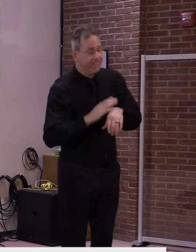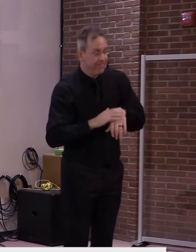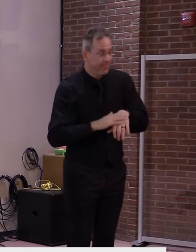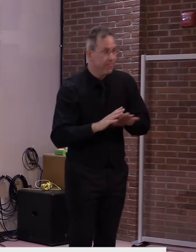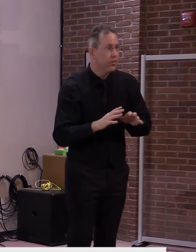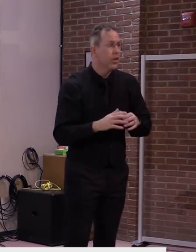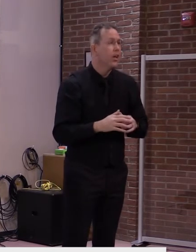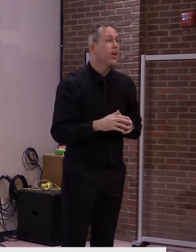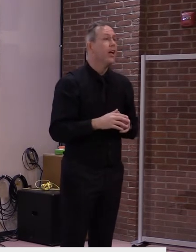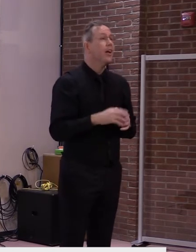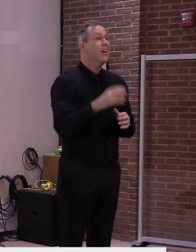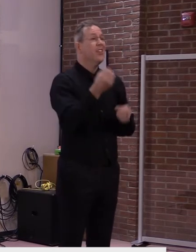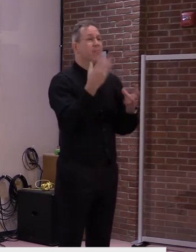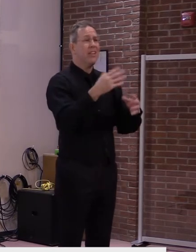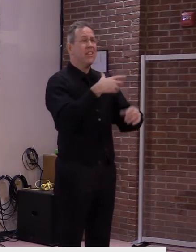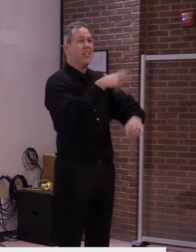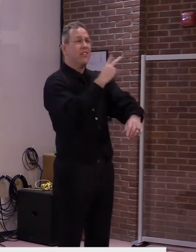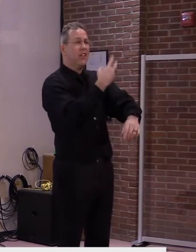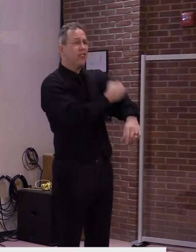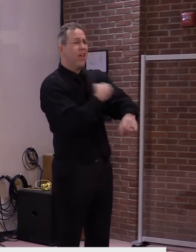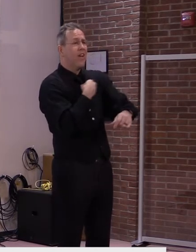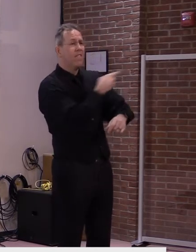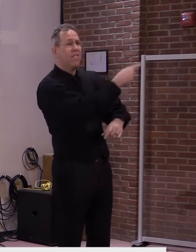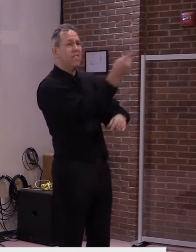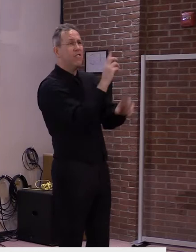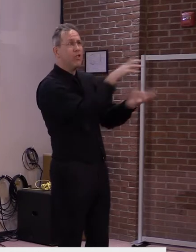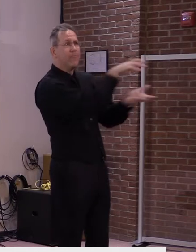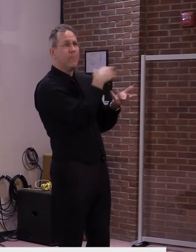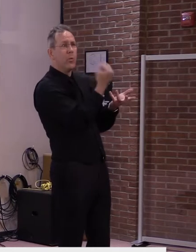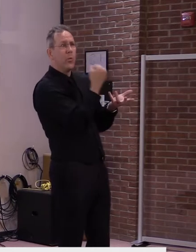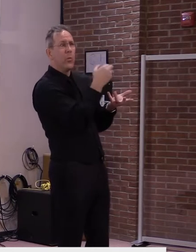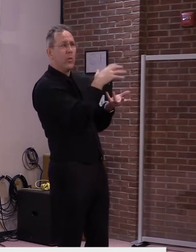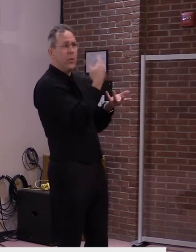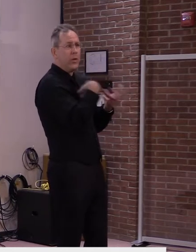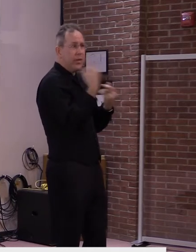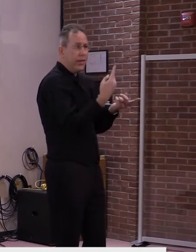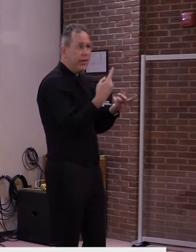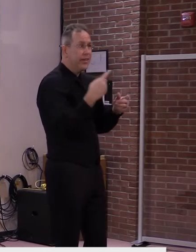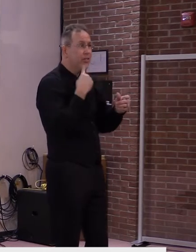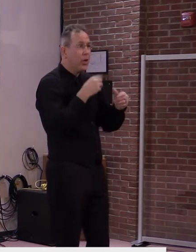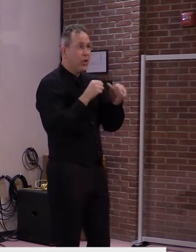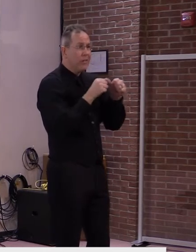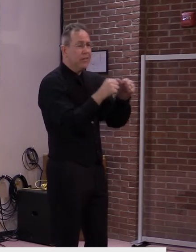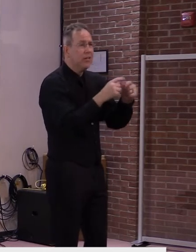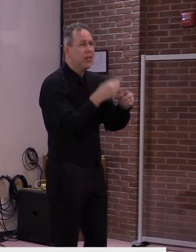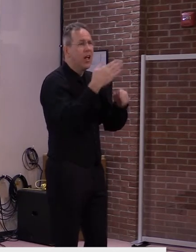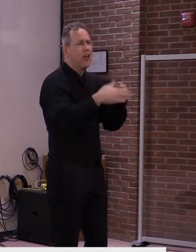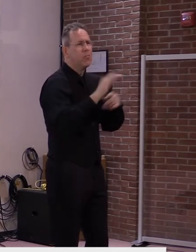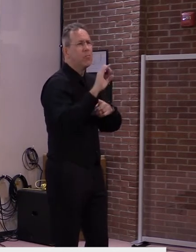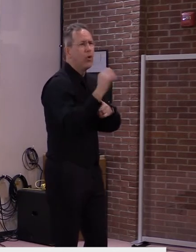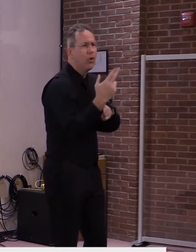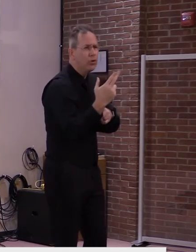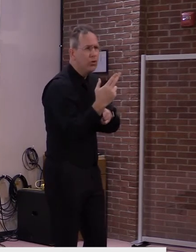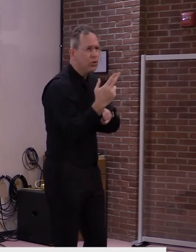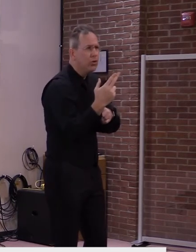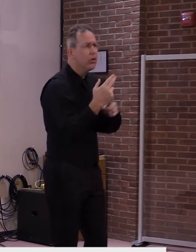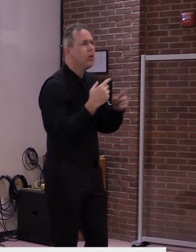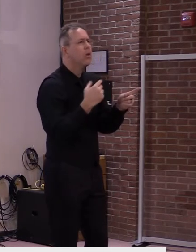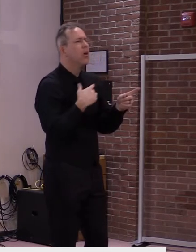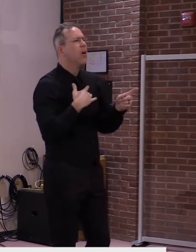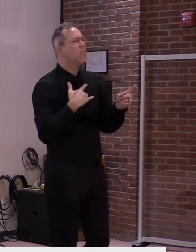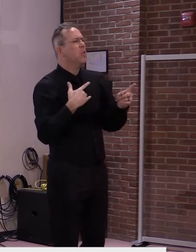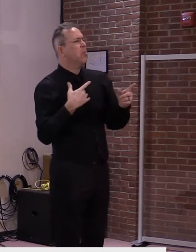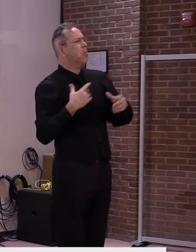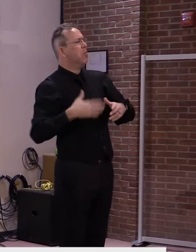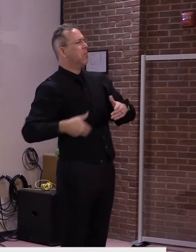too. I said middle to end of March, and I still feel comfortable in providing that time frame. In